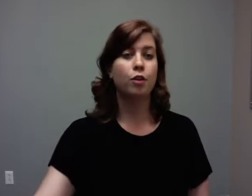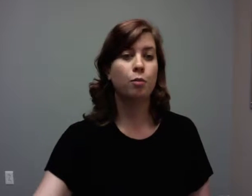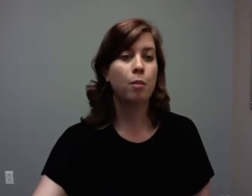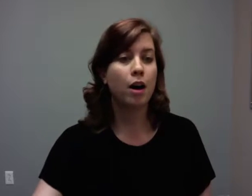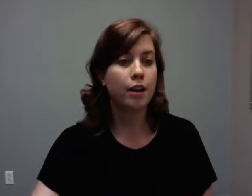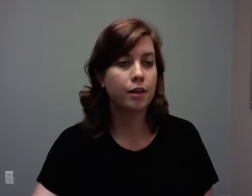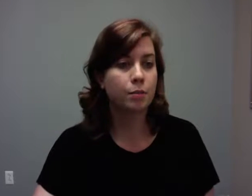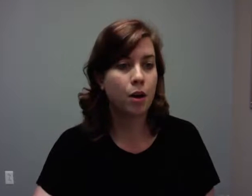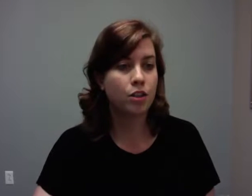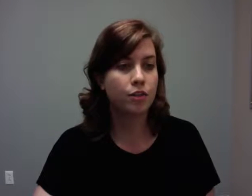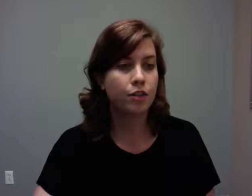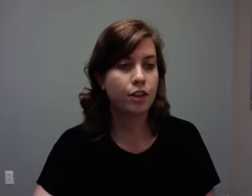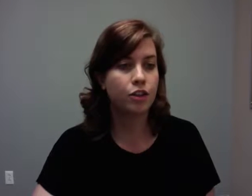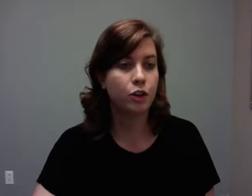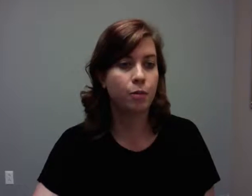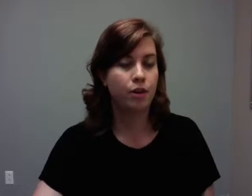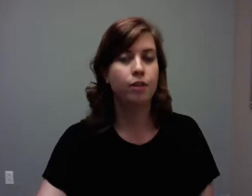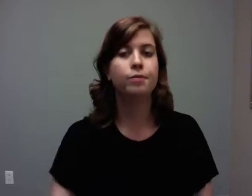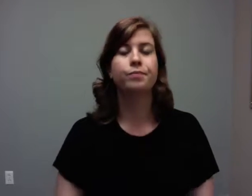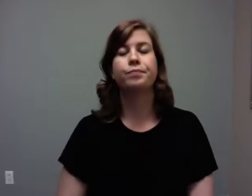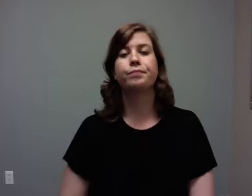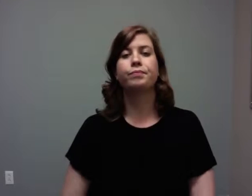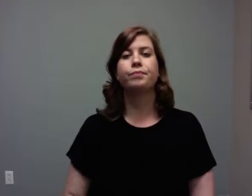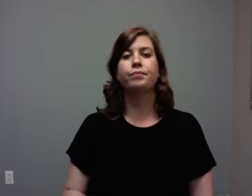don't mind, I have no affiliation. Interpreter.